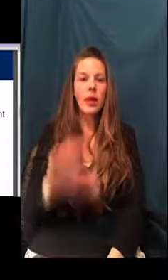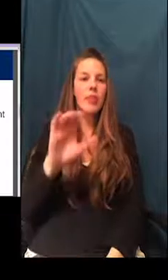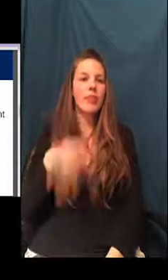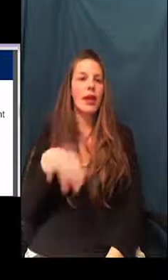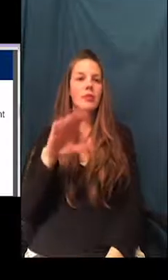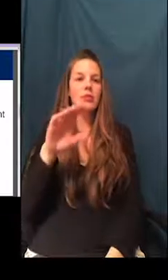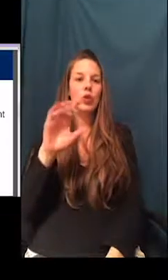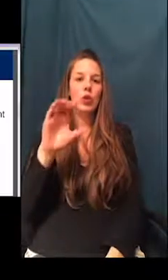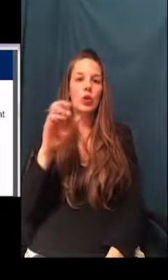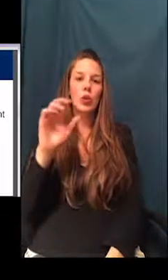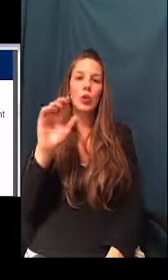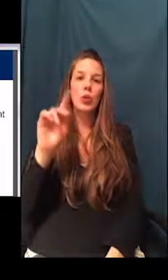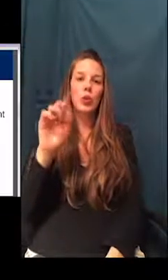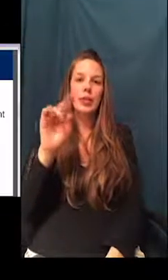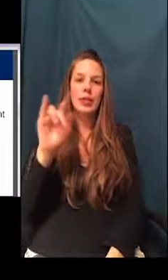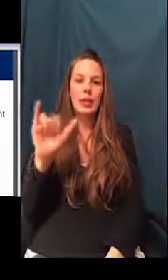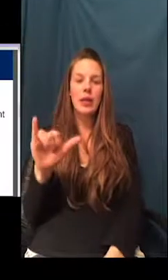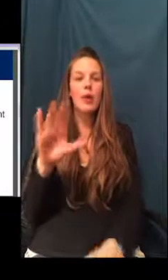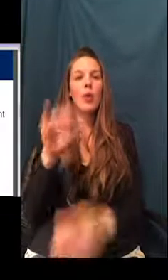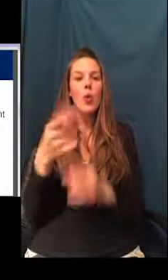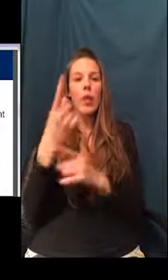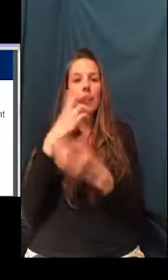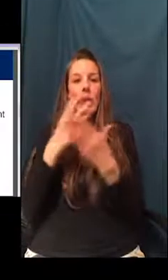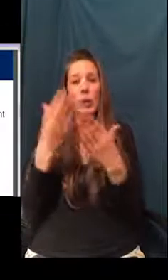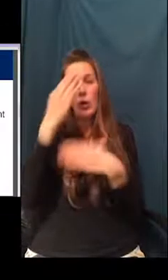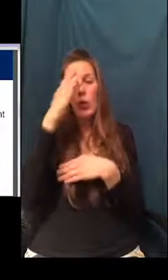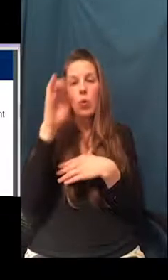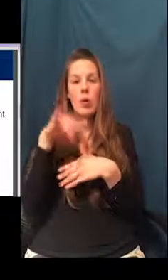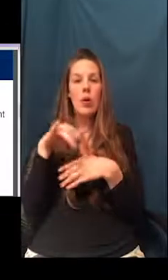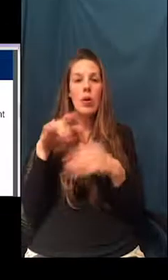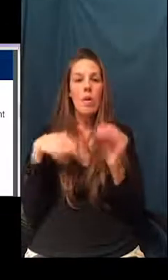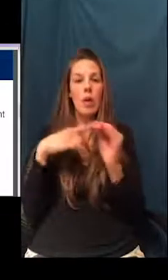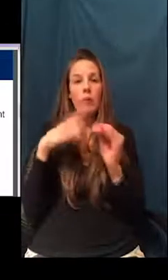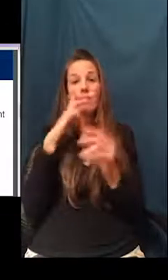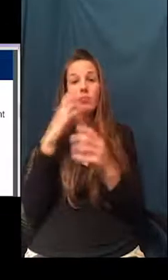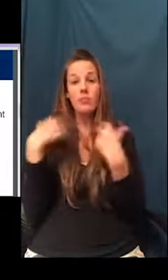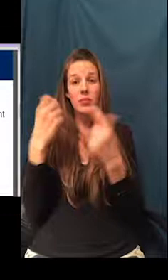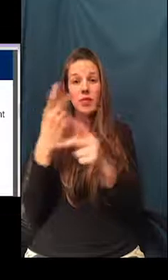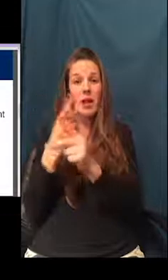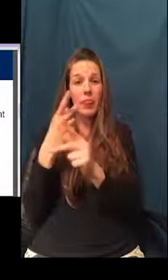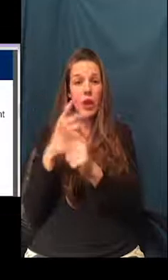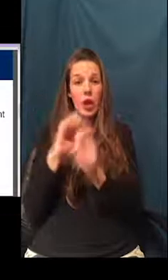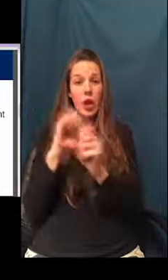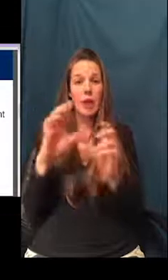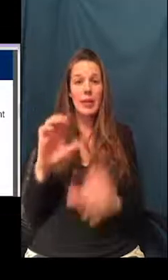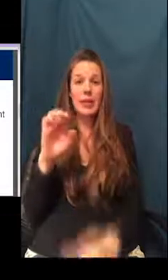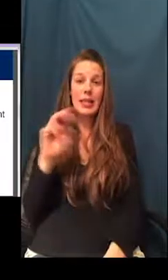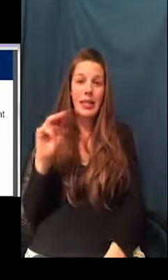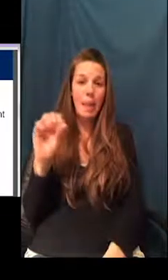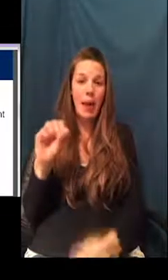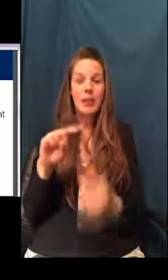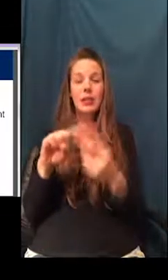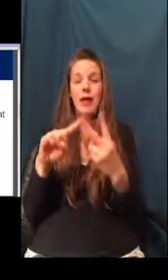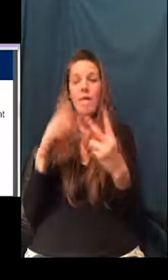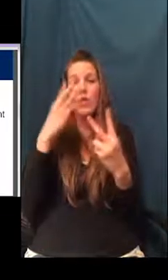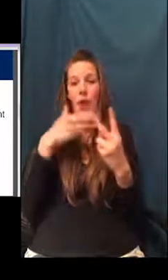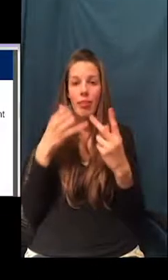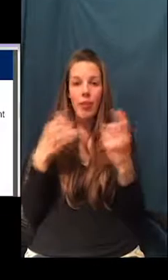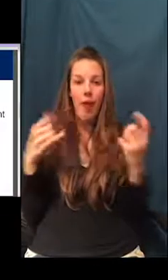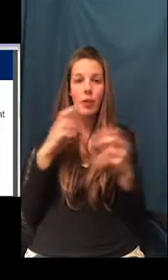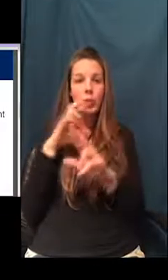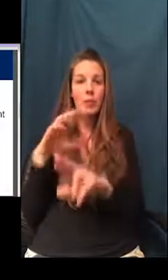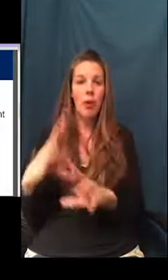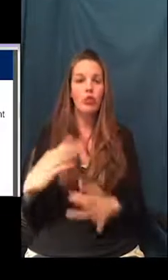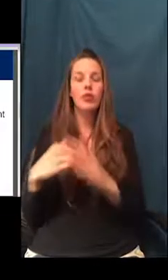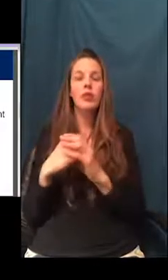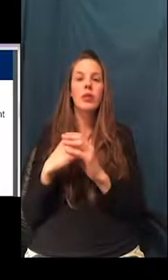And this is Christy. The one thing we do know about healthcare workers, EMS, frontline responders